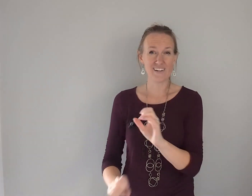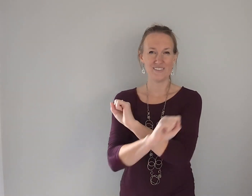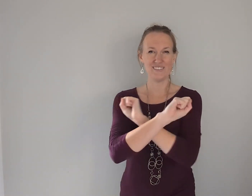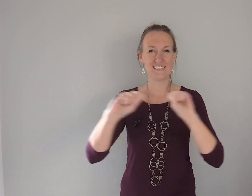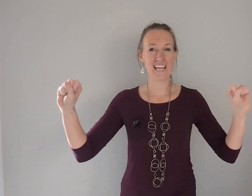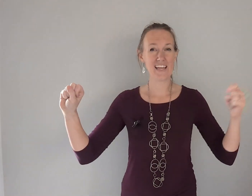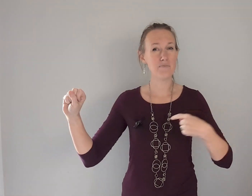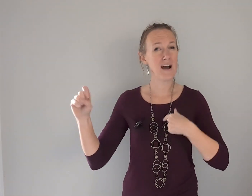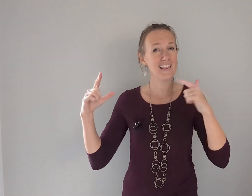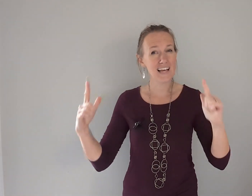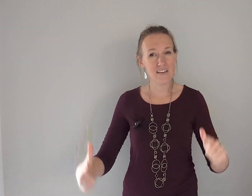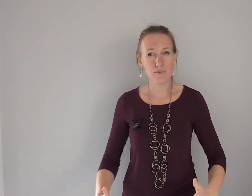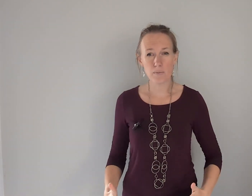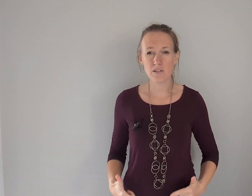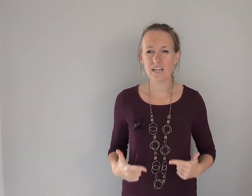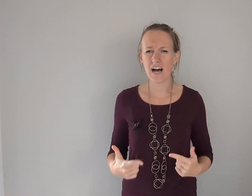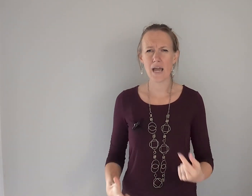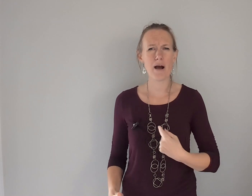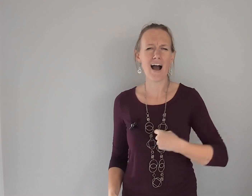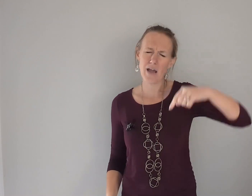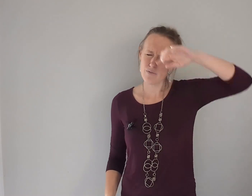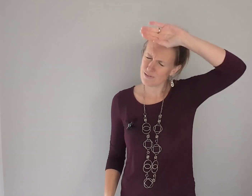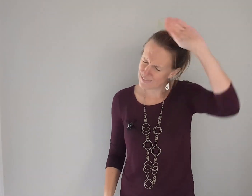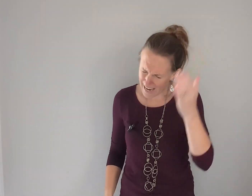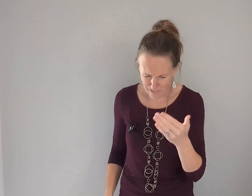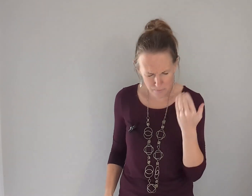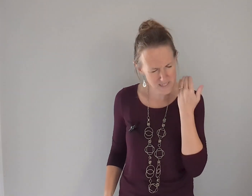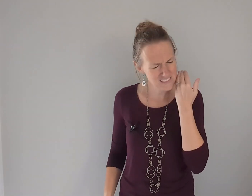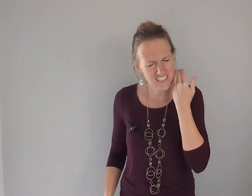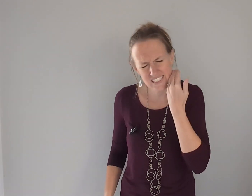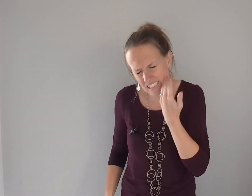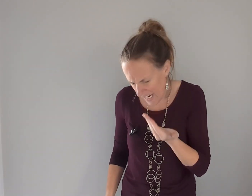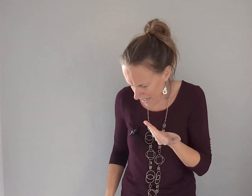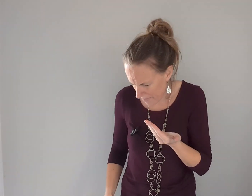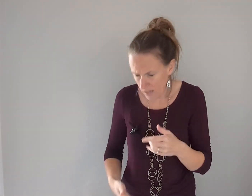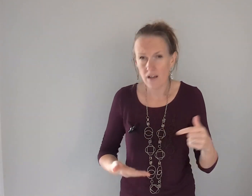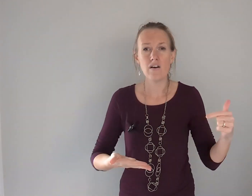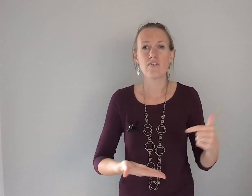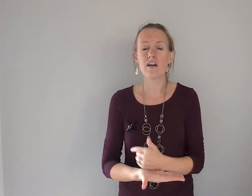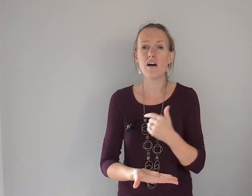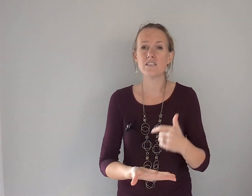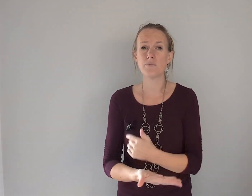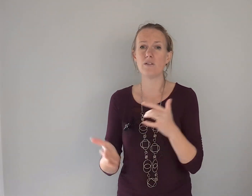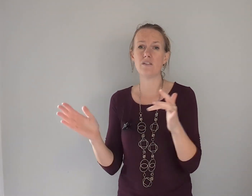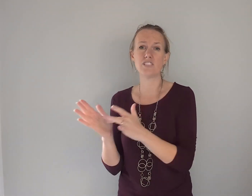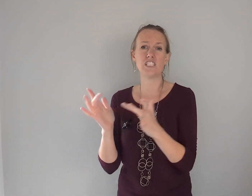who saved my life. One more time. I will never be ashamed. The gospel of